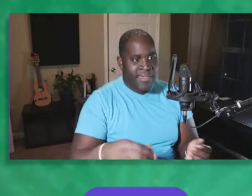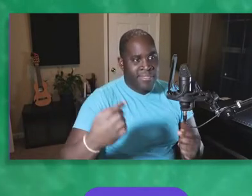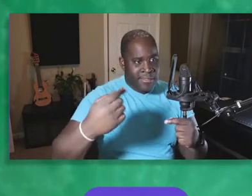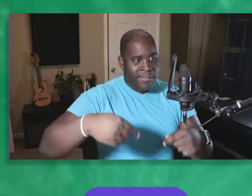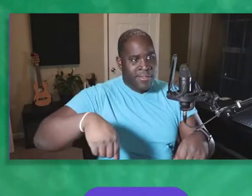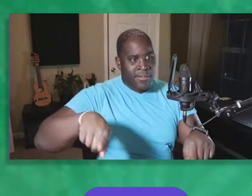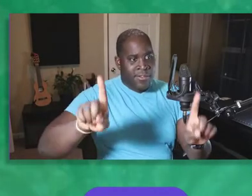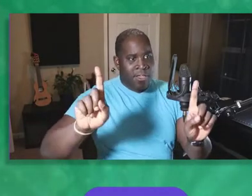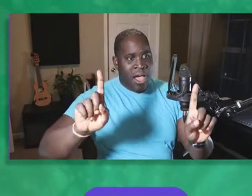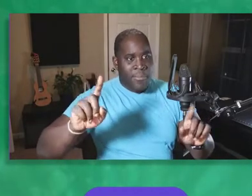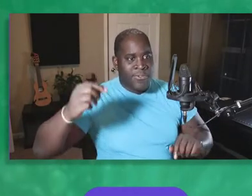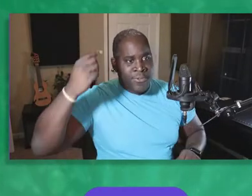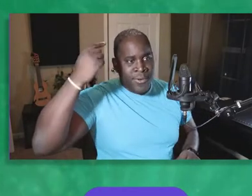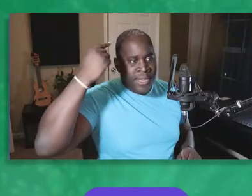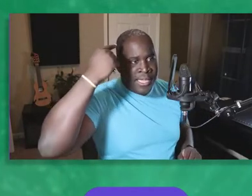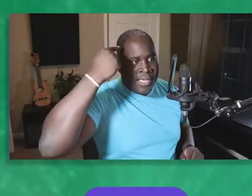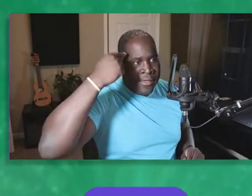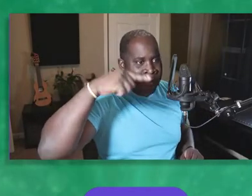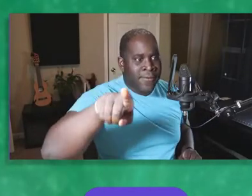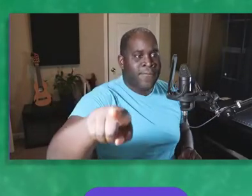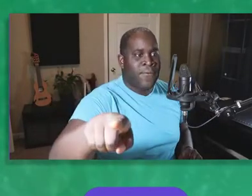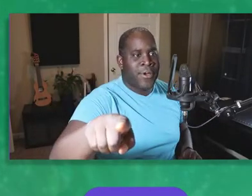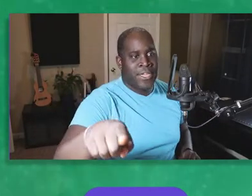His death creates